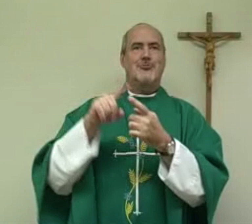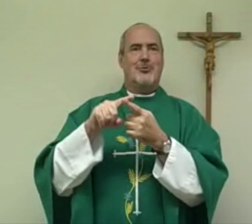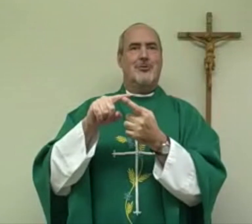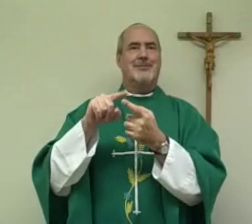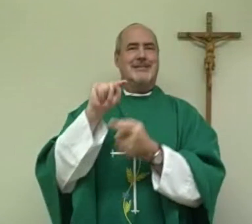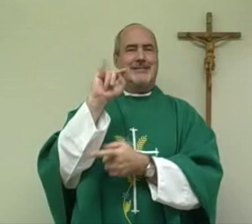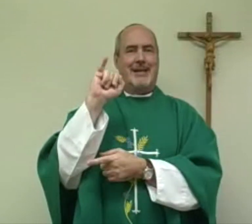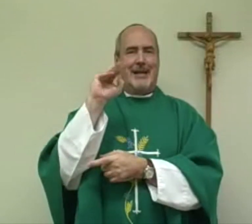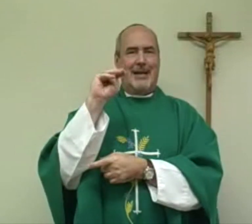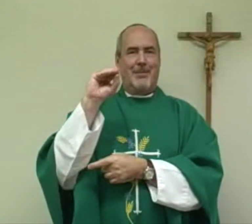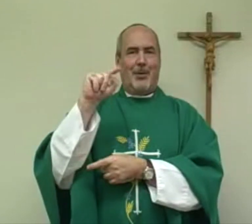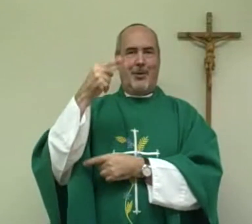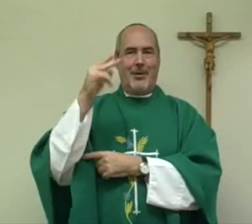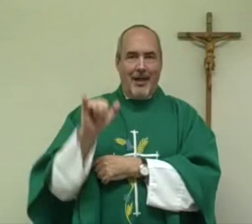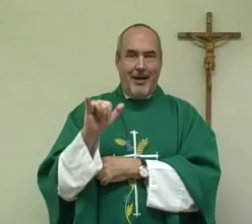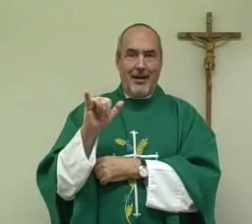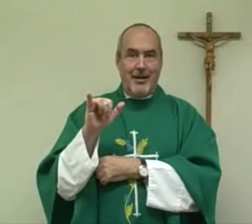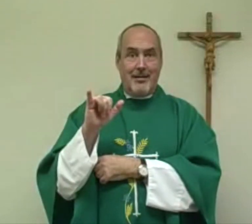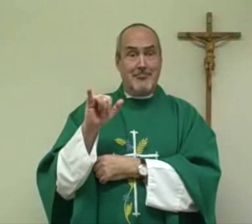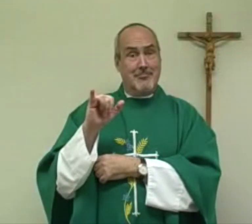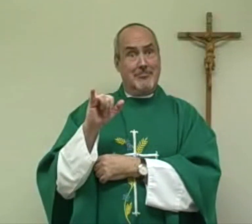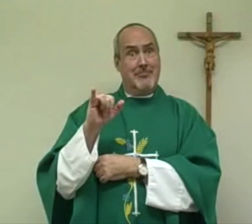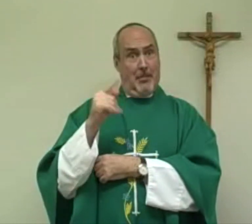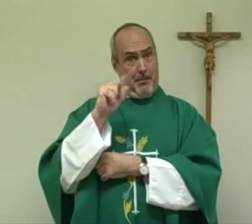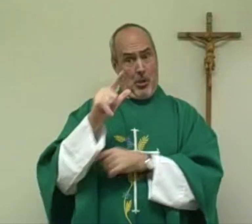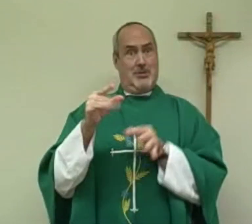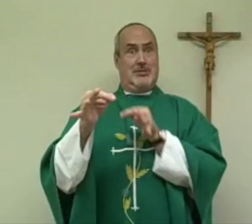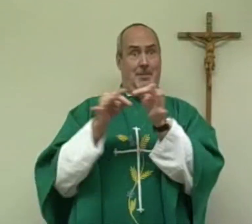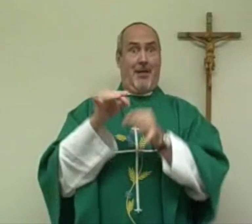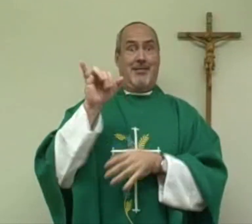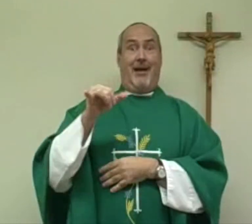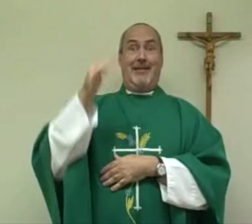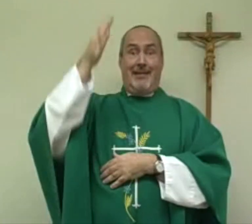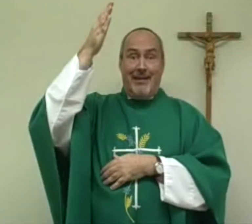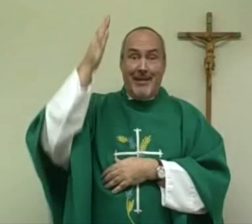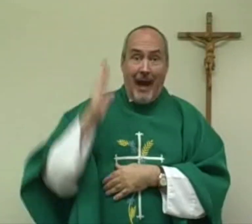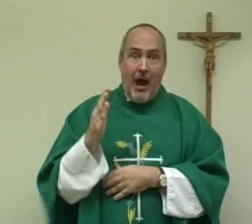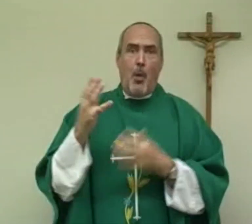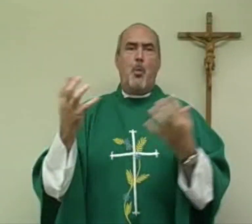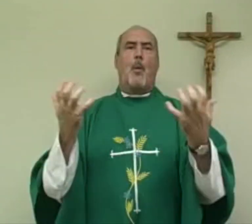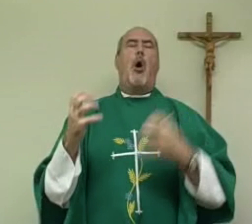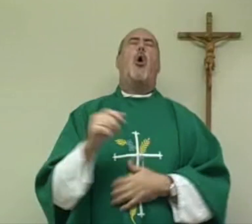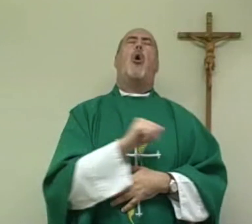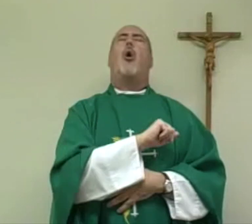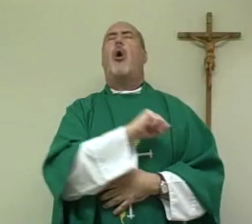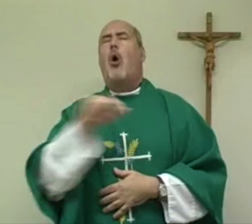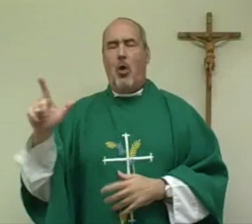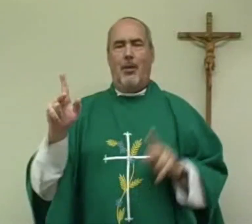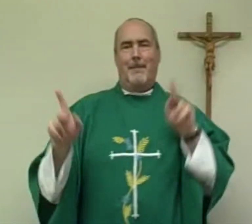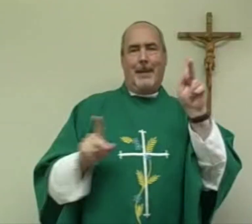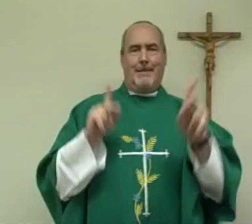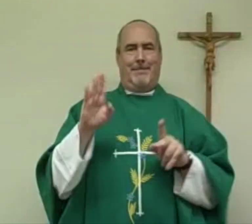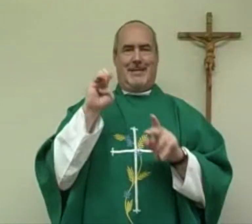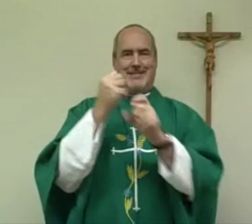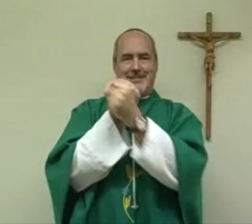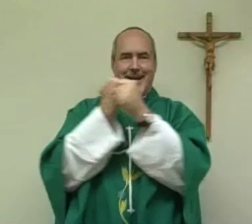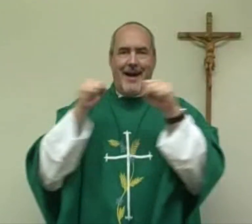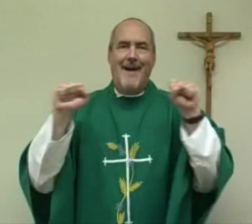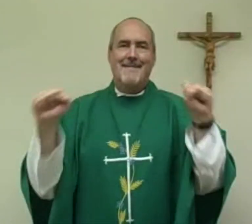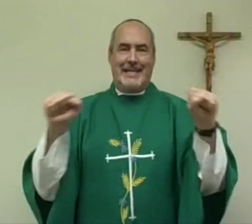wrote a letter to Timothy. And in that letter, Paul explained to Timothy that God